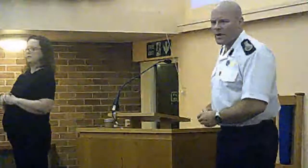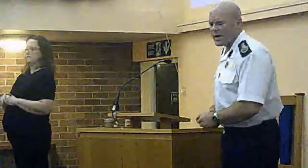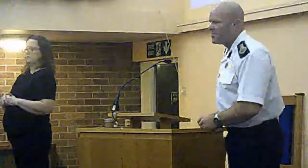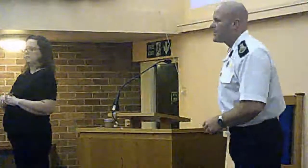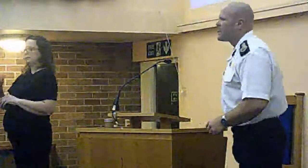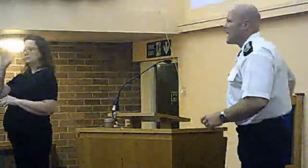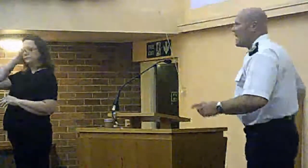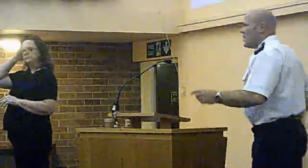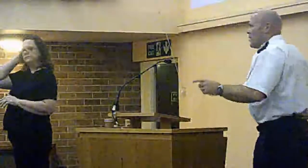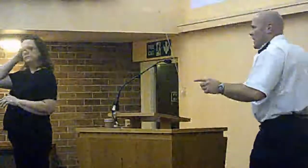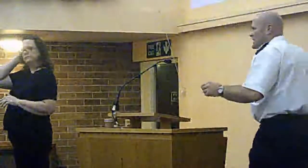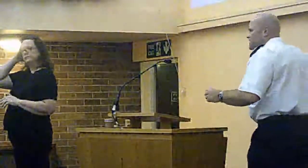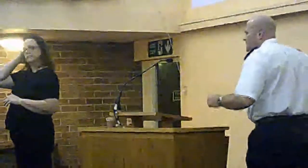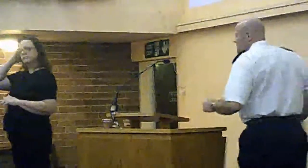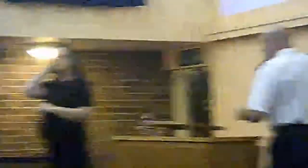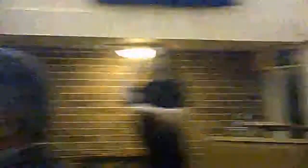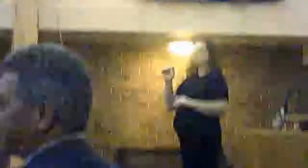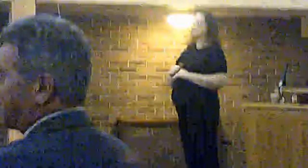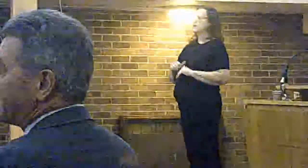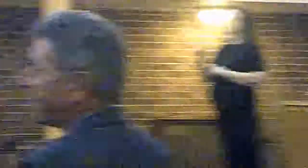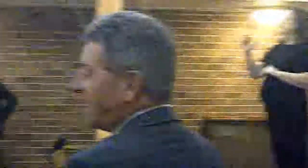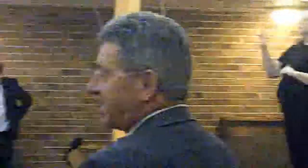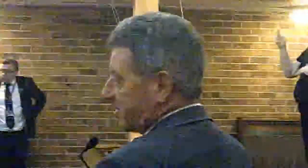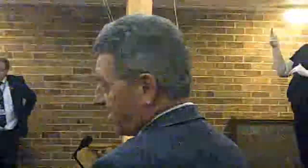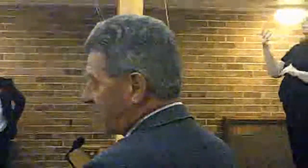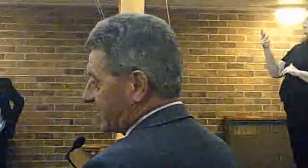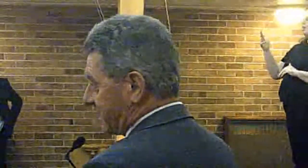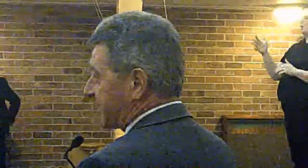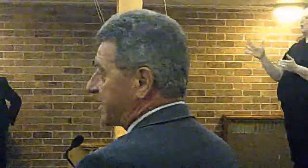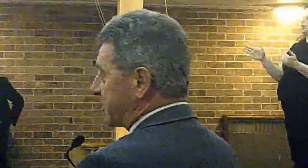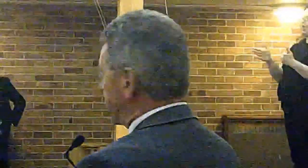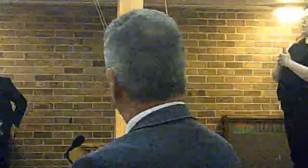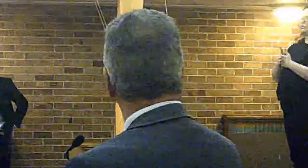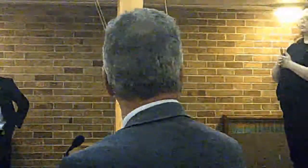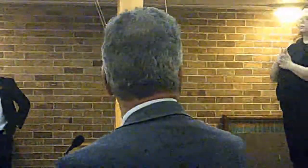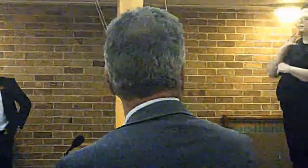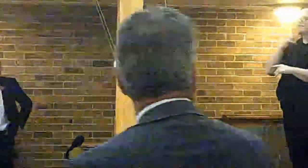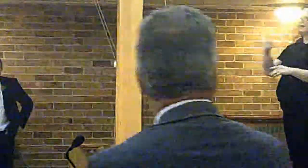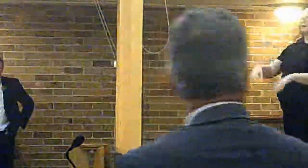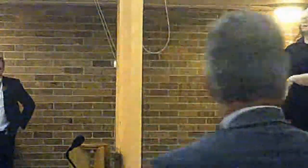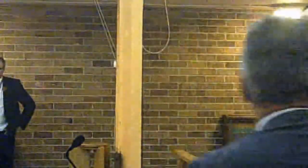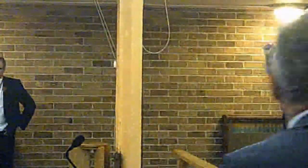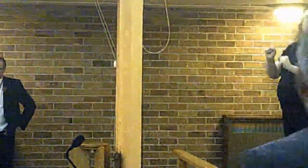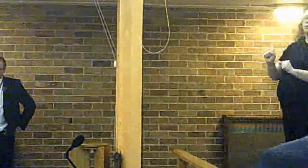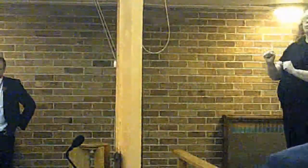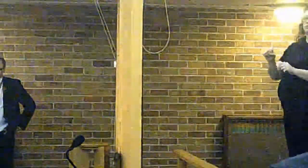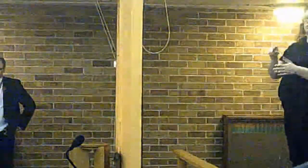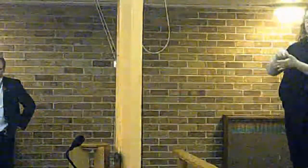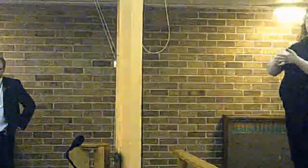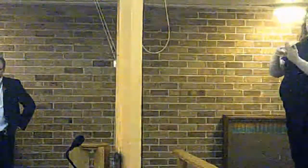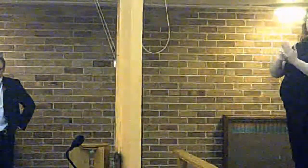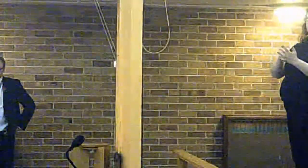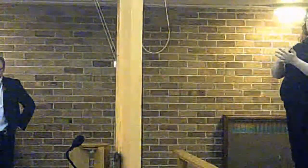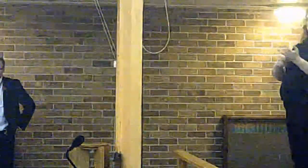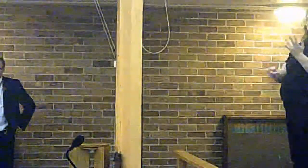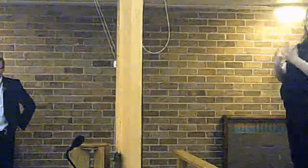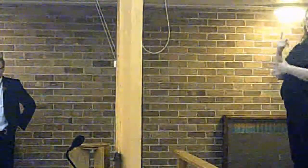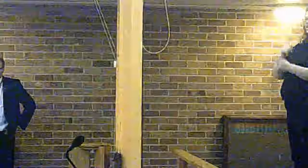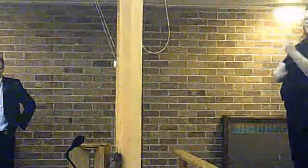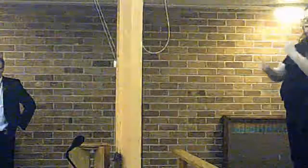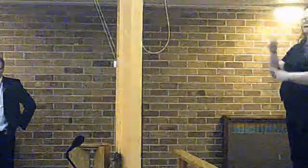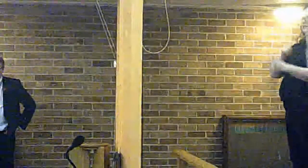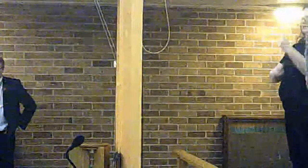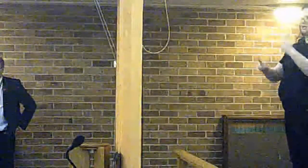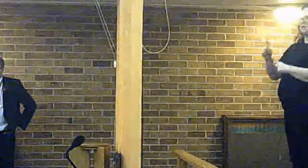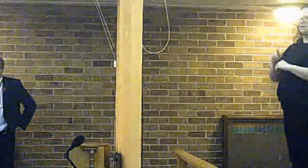He'll speak outside. Sorry. It's a 9 o'clock closure here, and we said that at the beginning. Organise another meeting then. With the council.